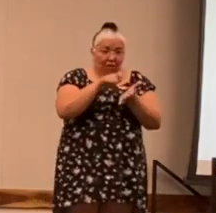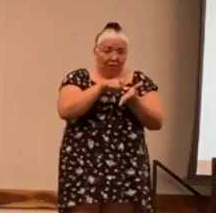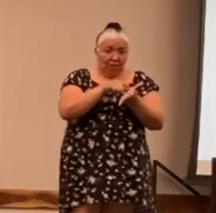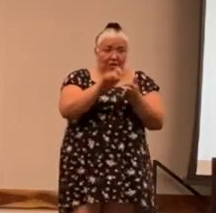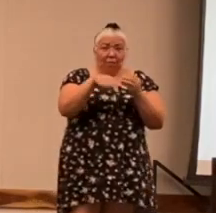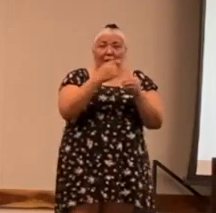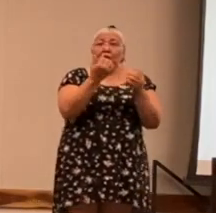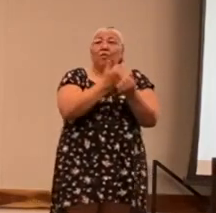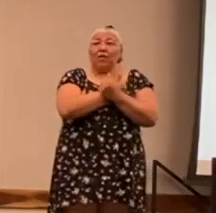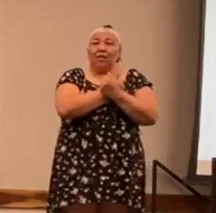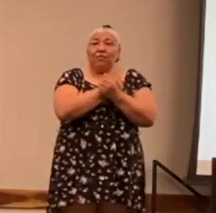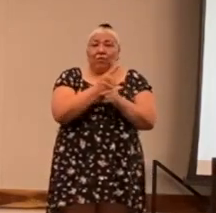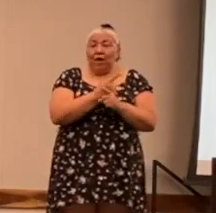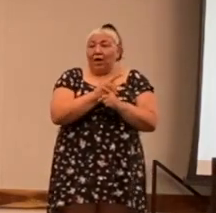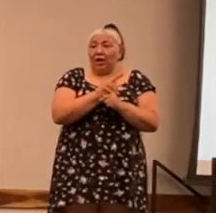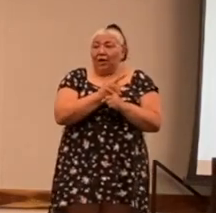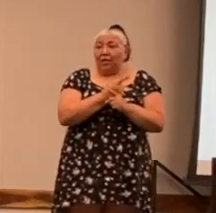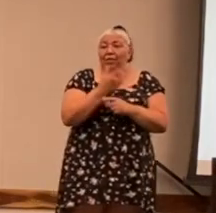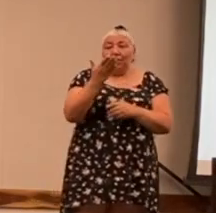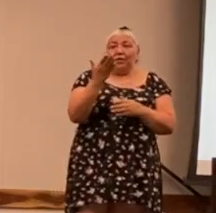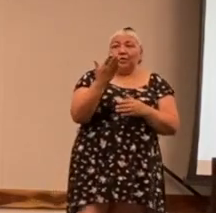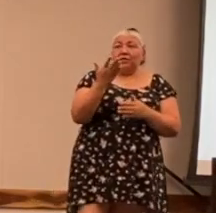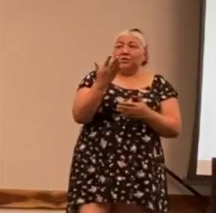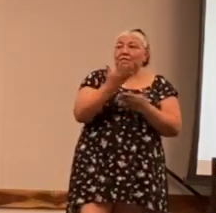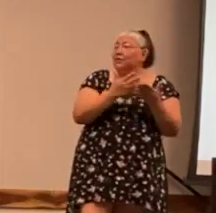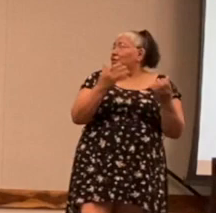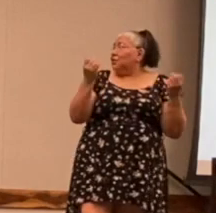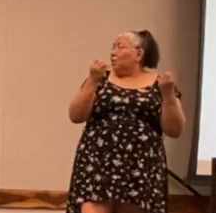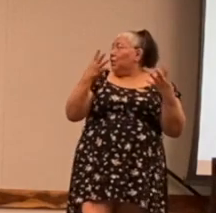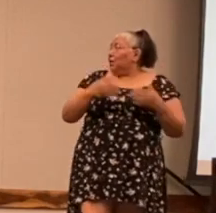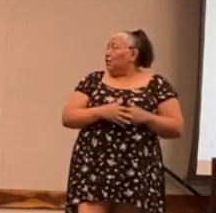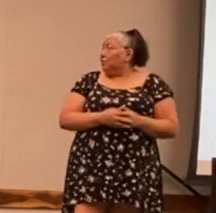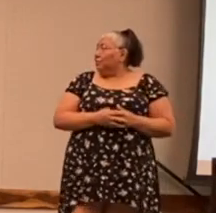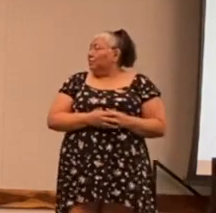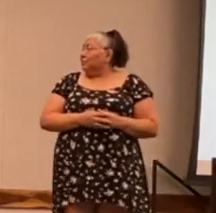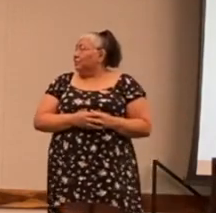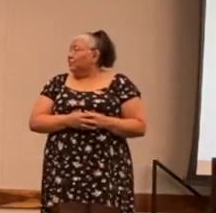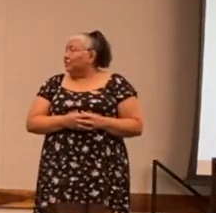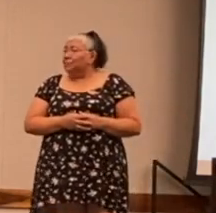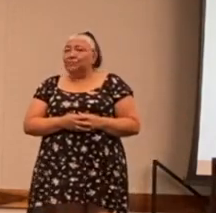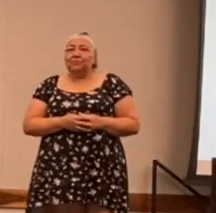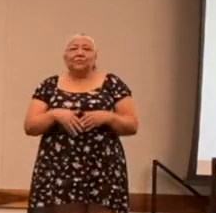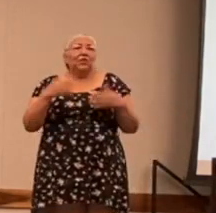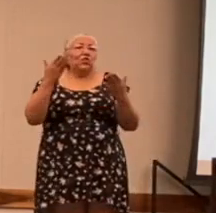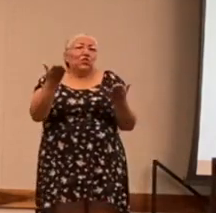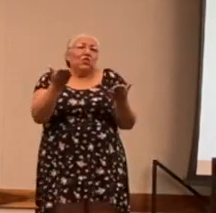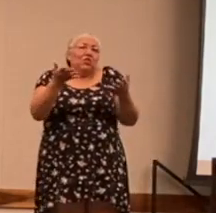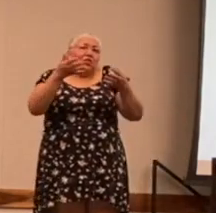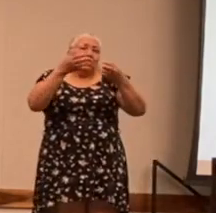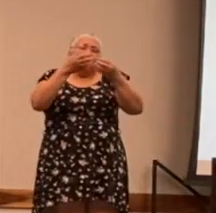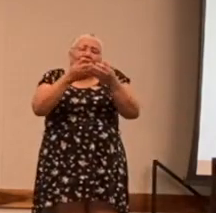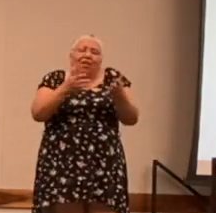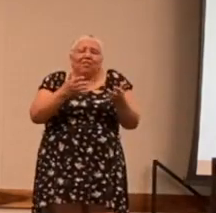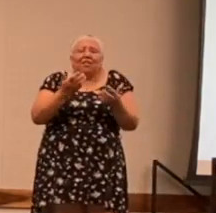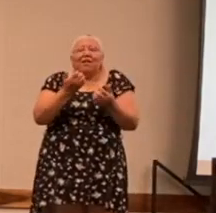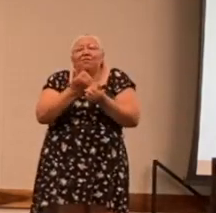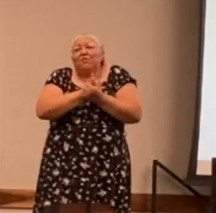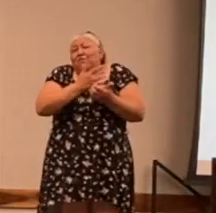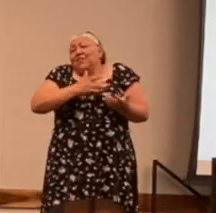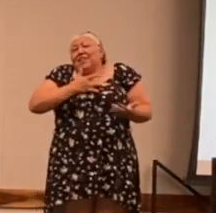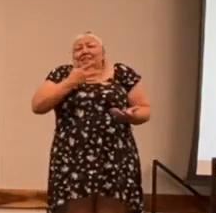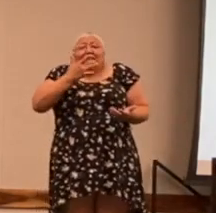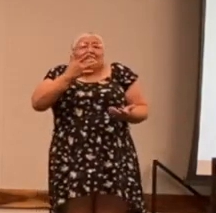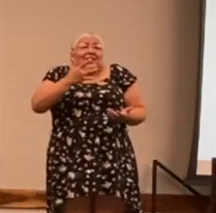that have been written about love, right? Right? There are so many of them. Tell me if you know this one. You lost that love